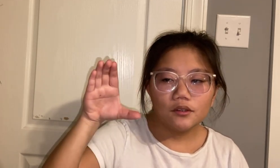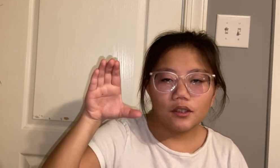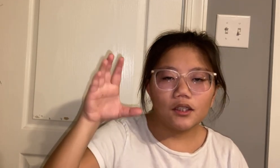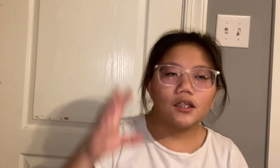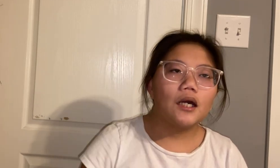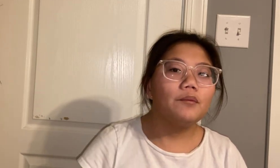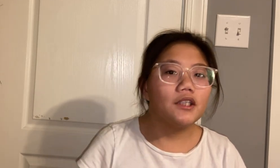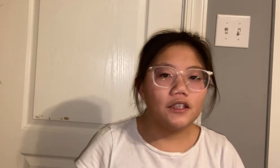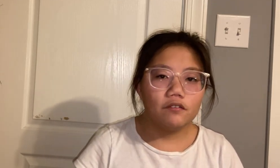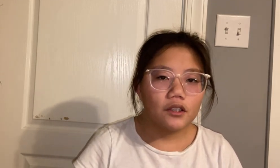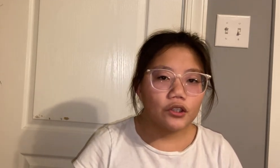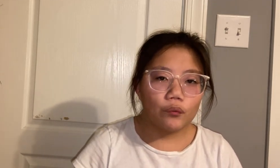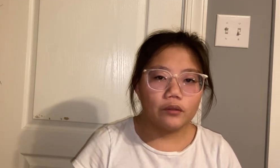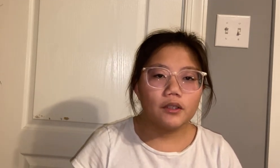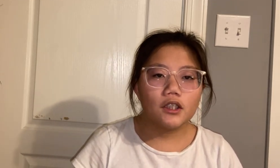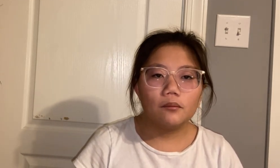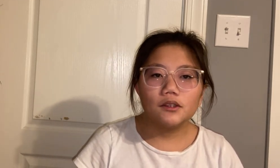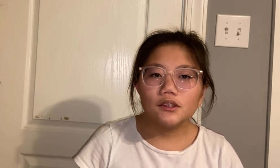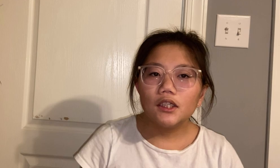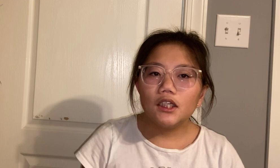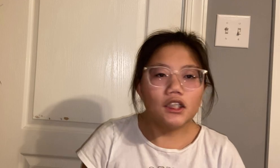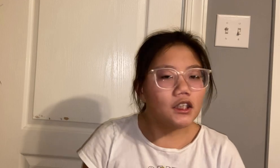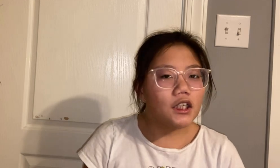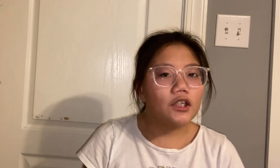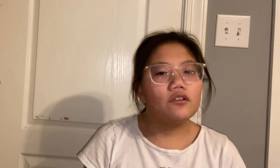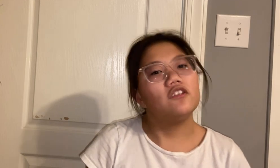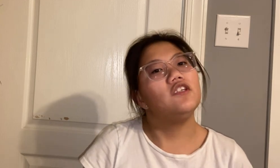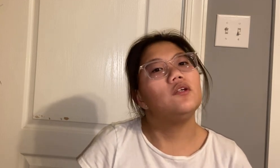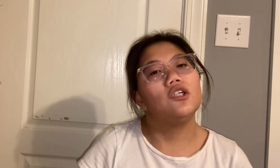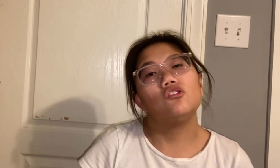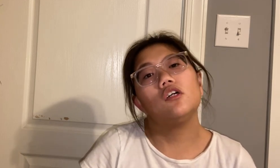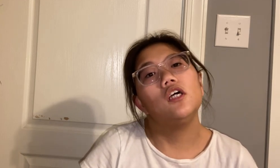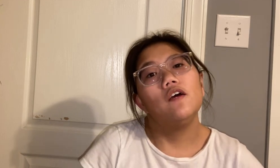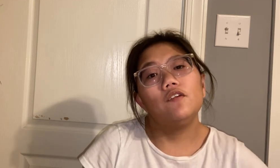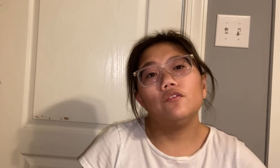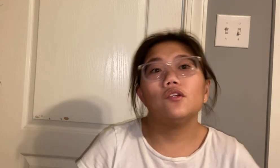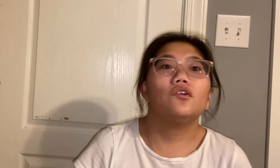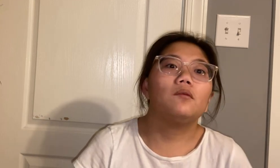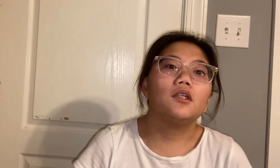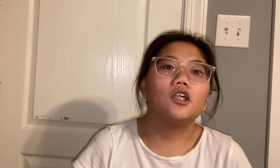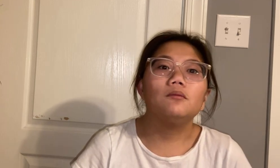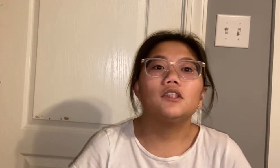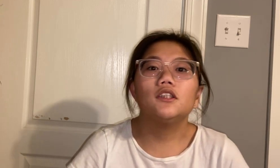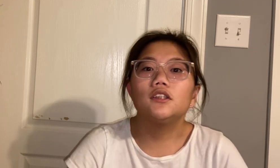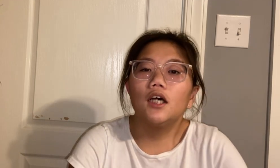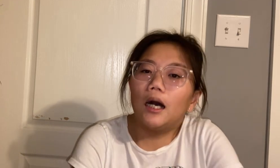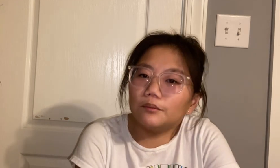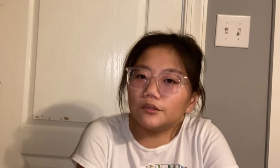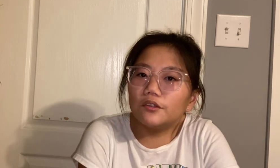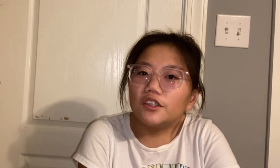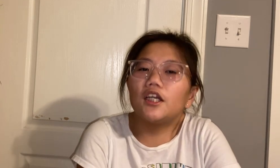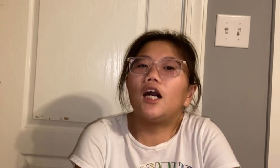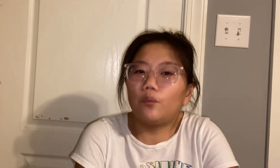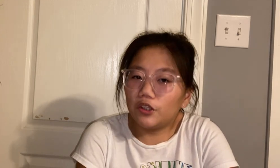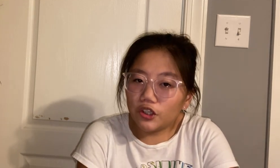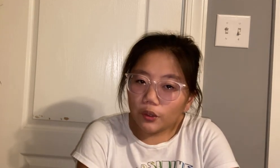i i believe correct me in the comments anything i do in this video that is wrong feel free to correct me in the comments because i'm still living and i want to know